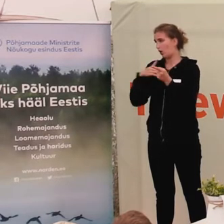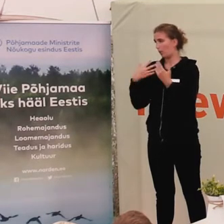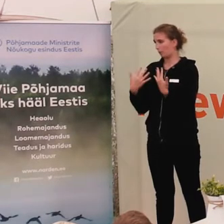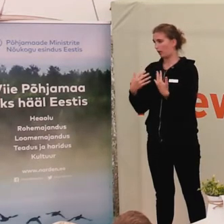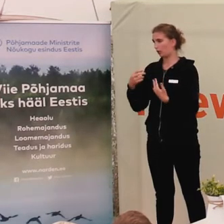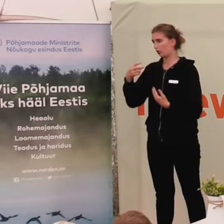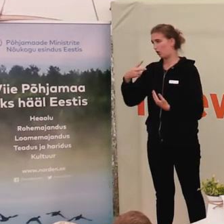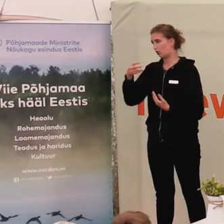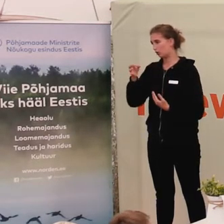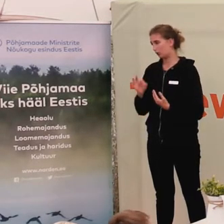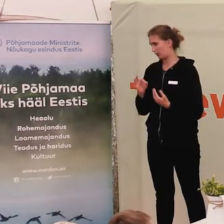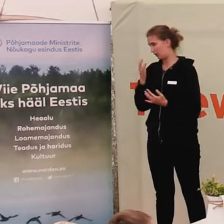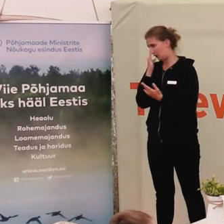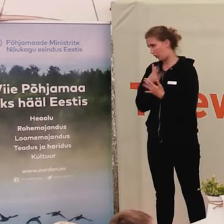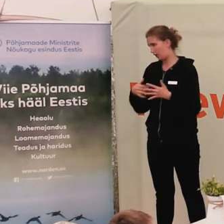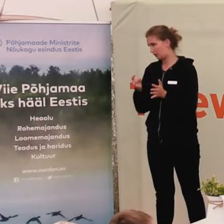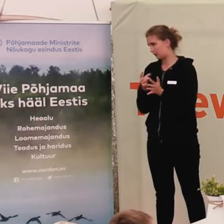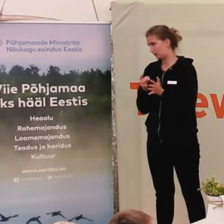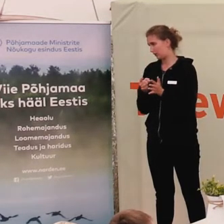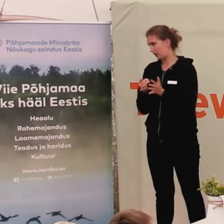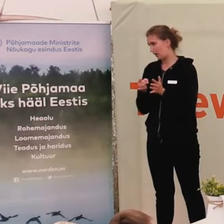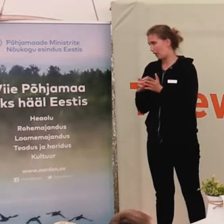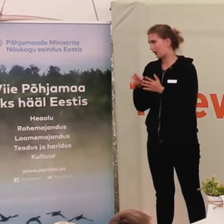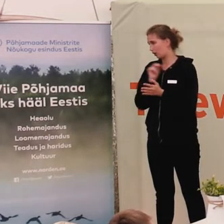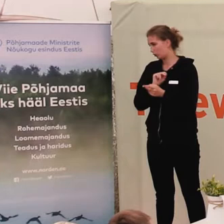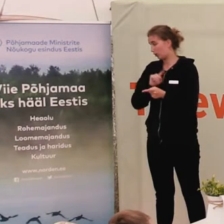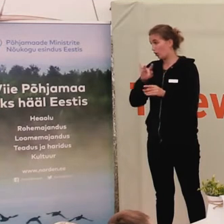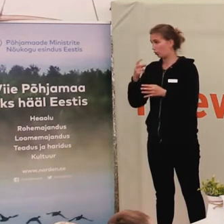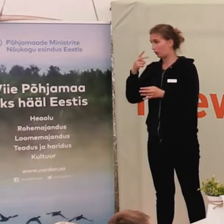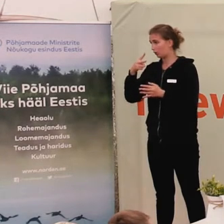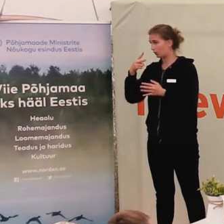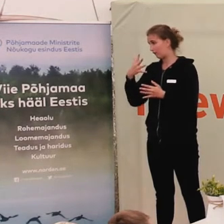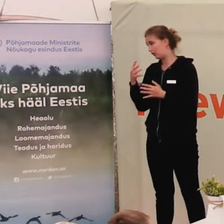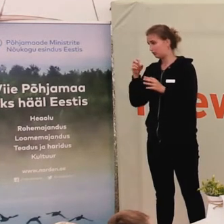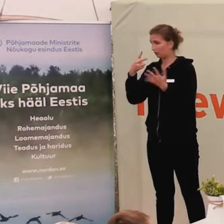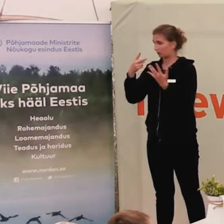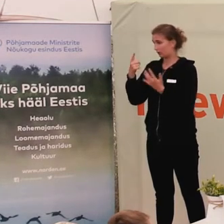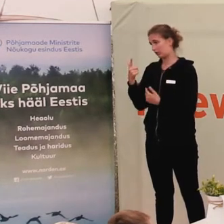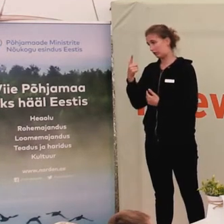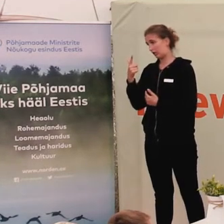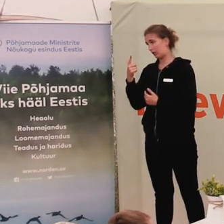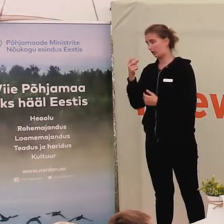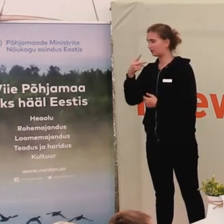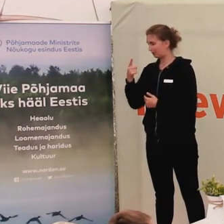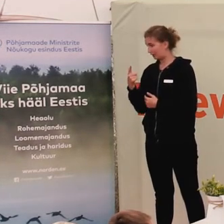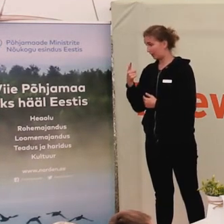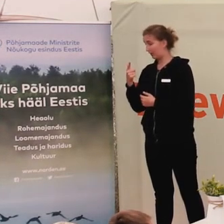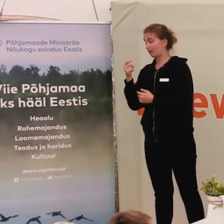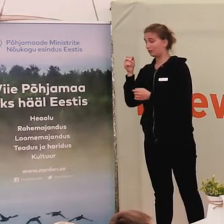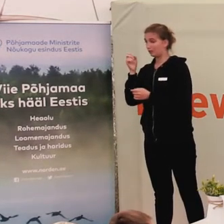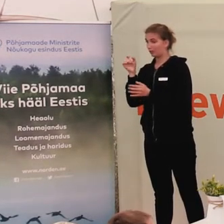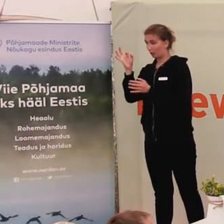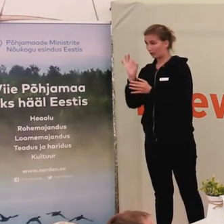their clients that are consuming green energy. If we get it over 25 or 27, which is the green energy production rate